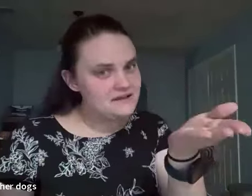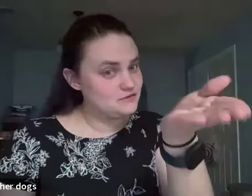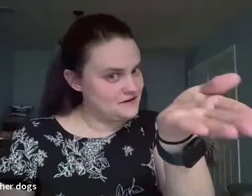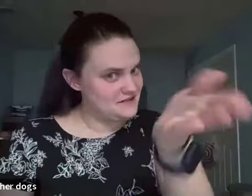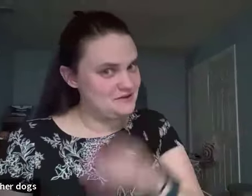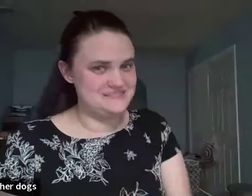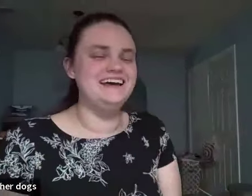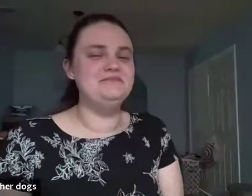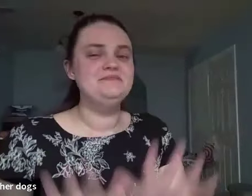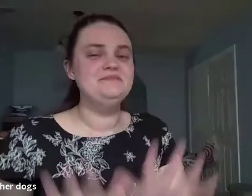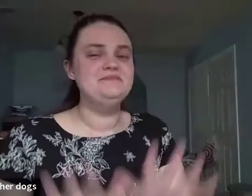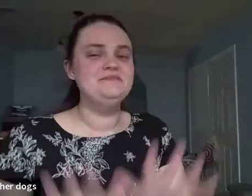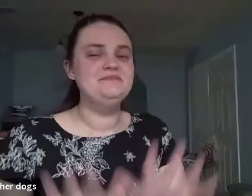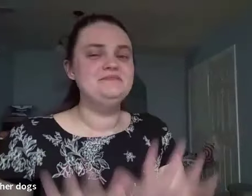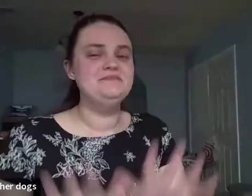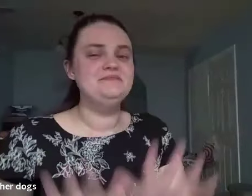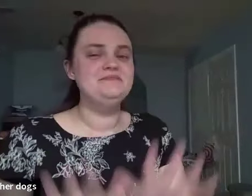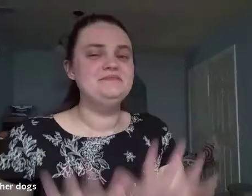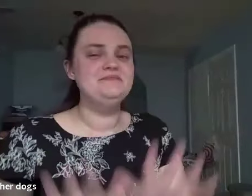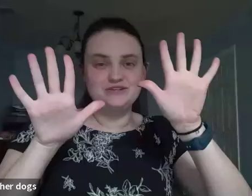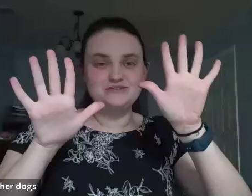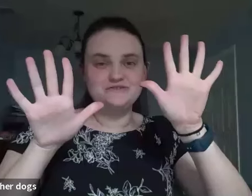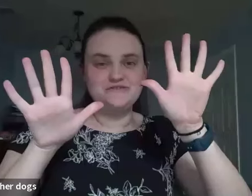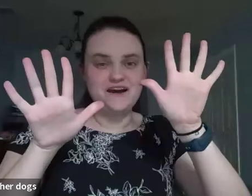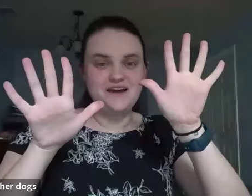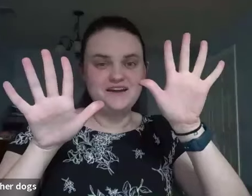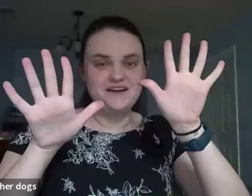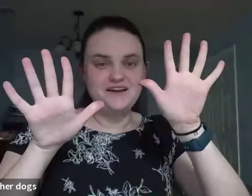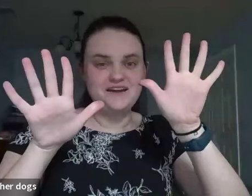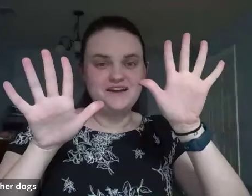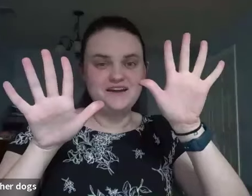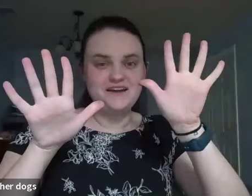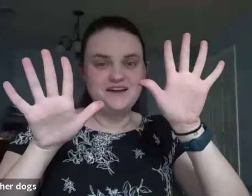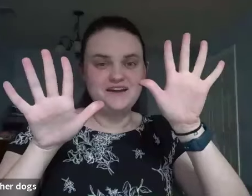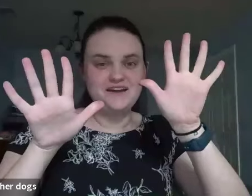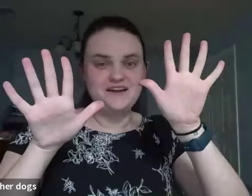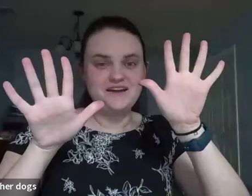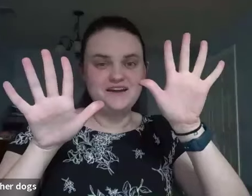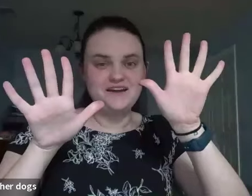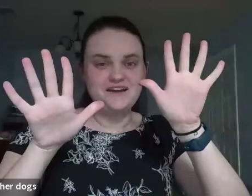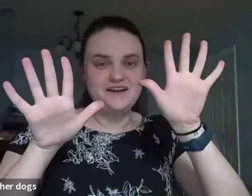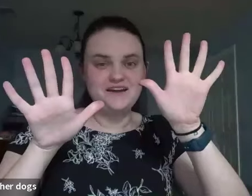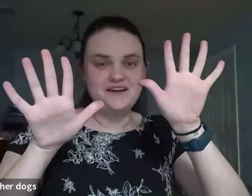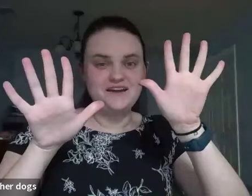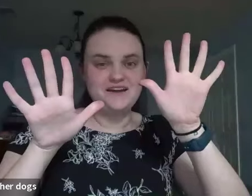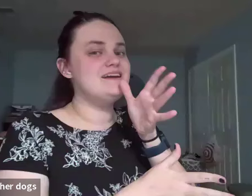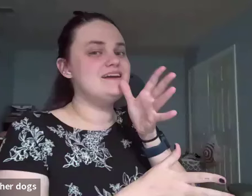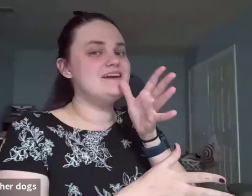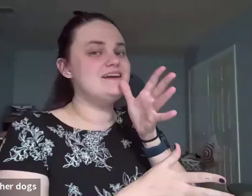Well, you're very close. So you're gonna have 2 5s. You're gonna have one with the thumb on your chin and then the other one below, and you go